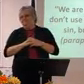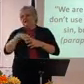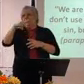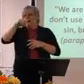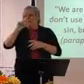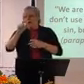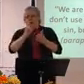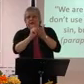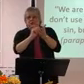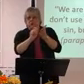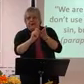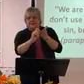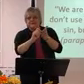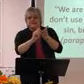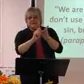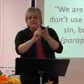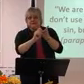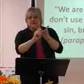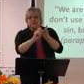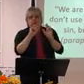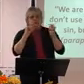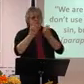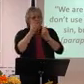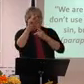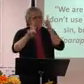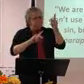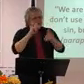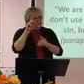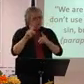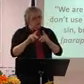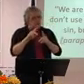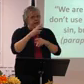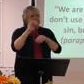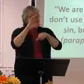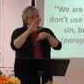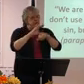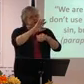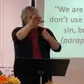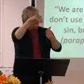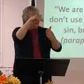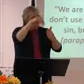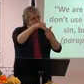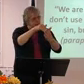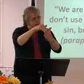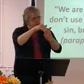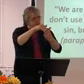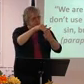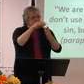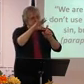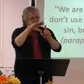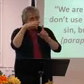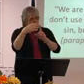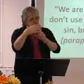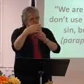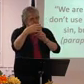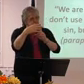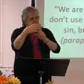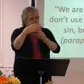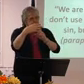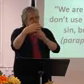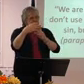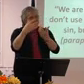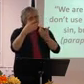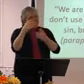Paul writes to a culture and a church in the midst of that culture, similar,